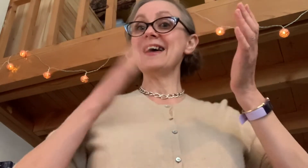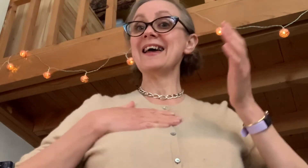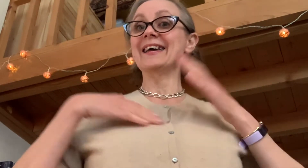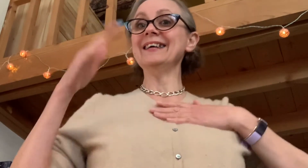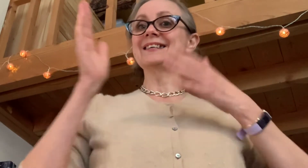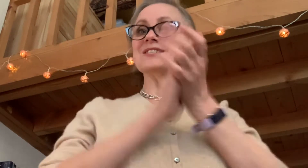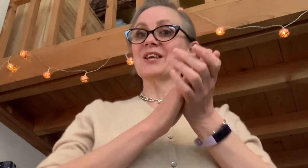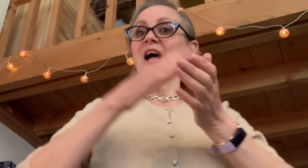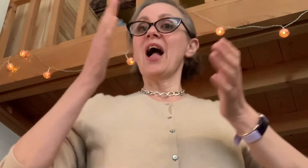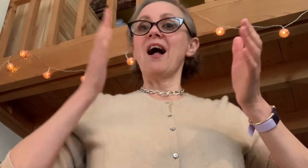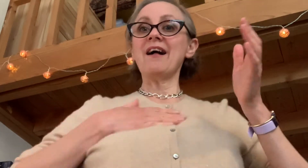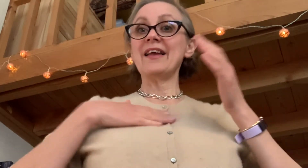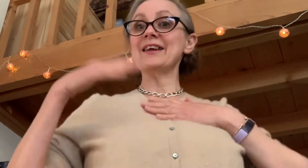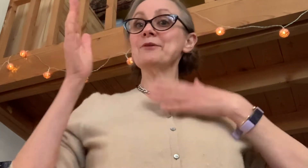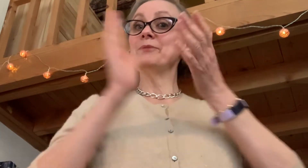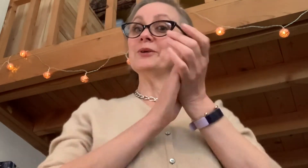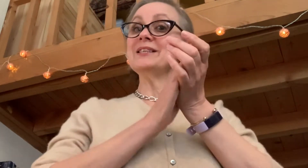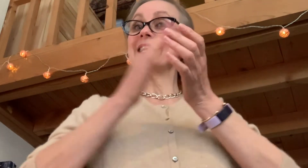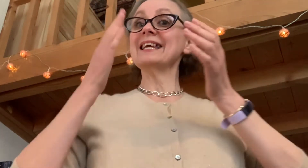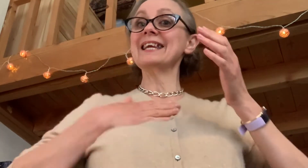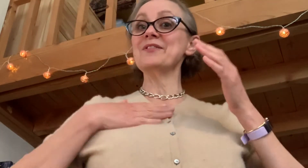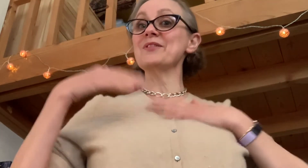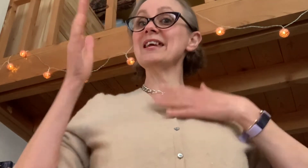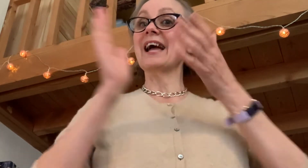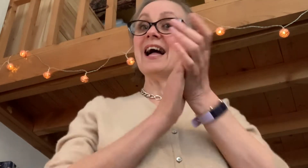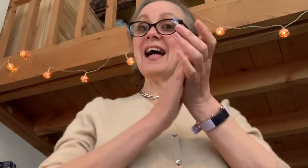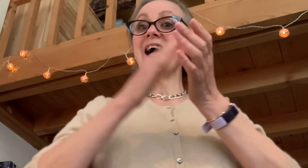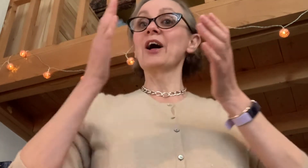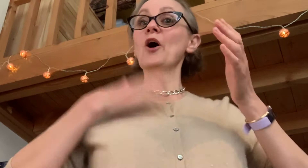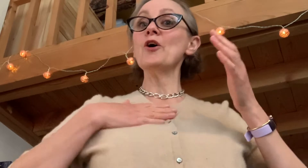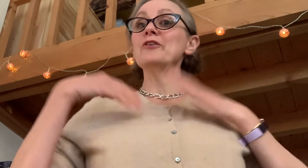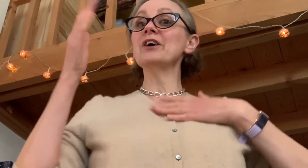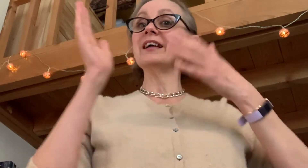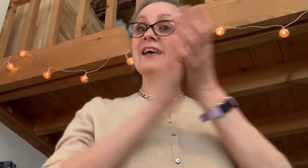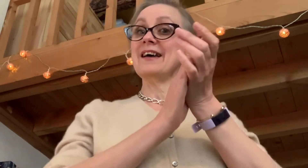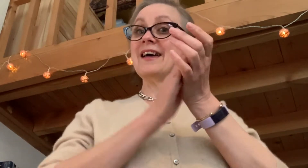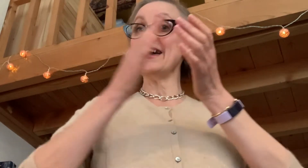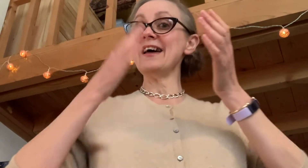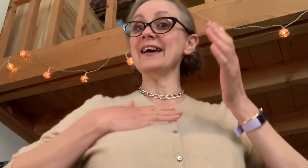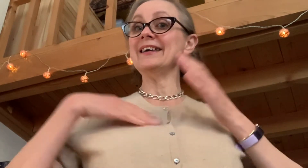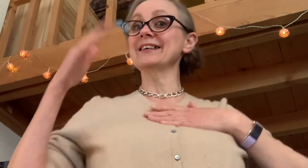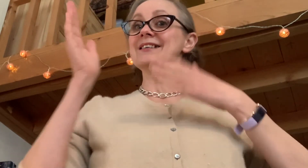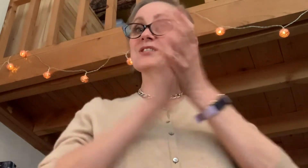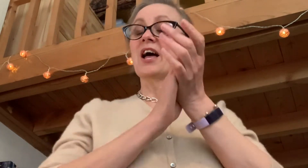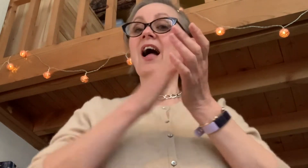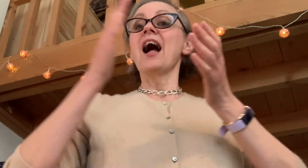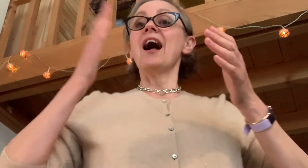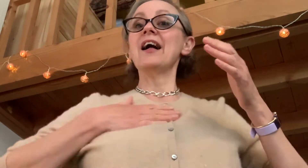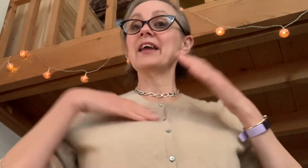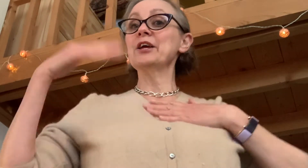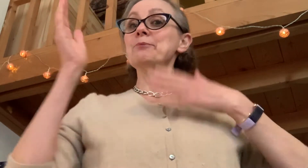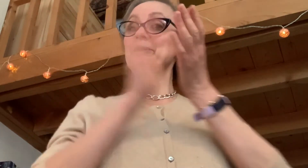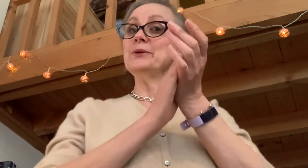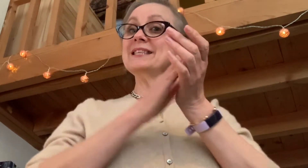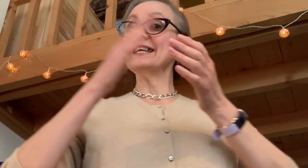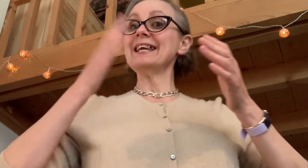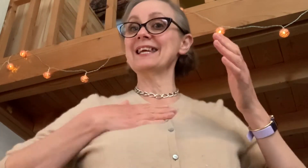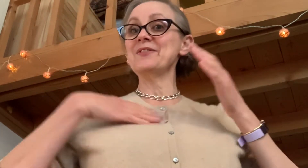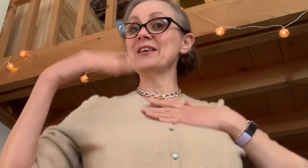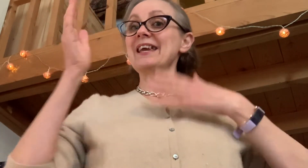Overhead, I hear music in the air. Overhead, I hear music in the